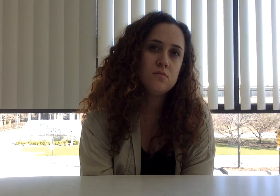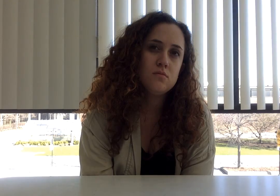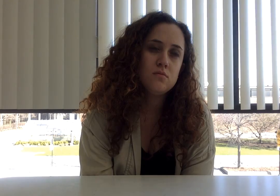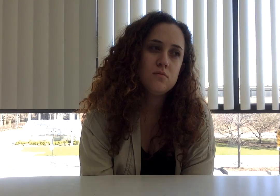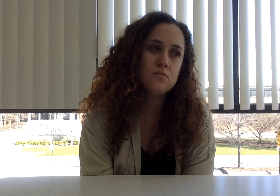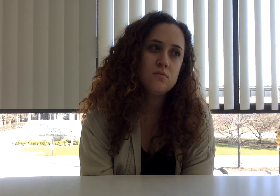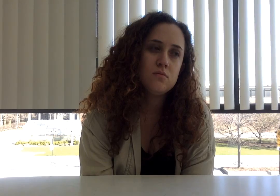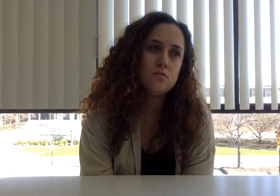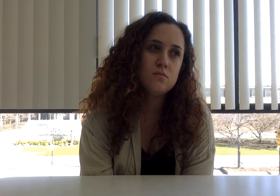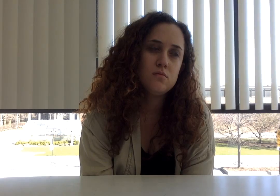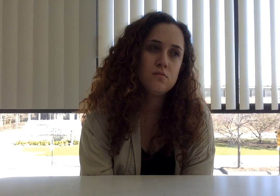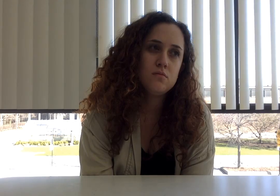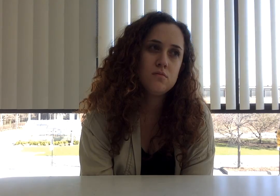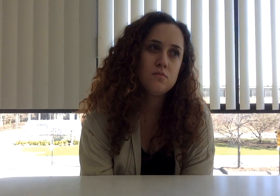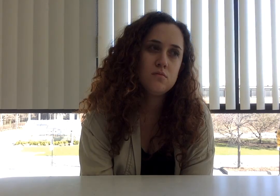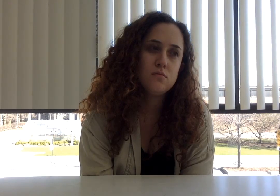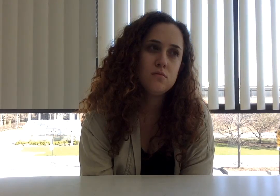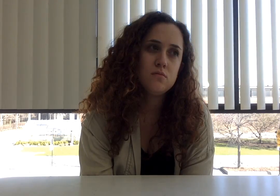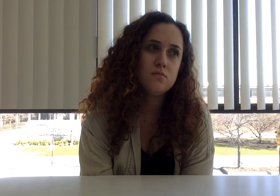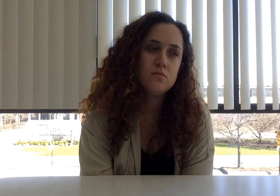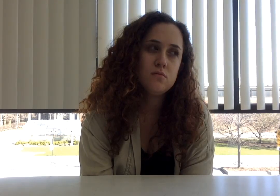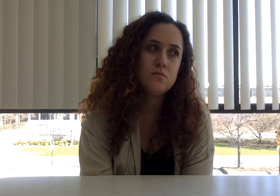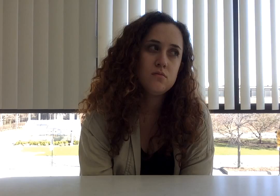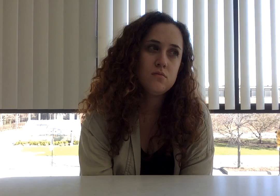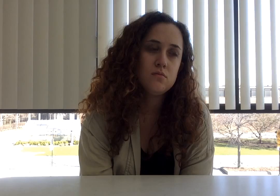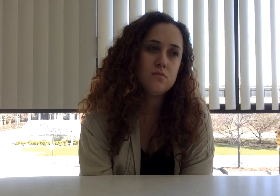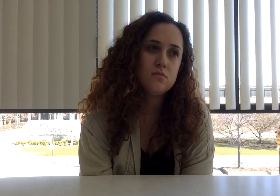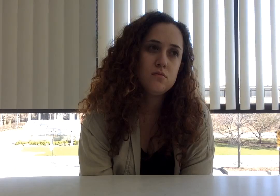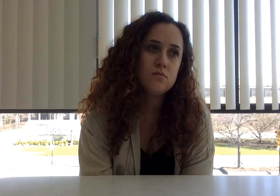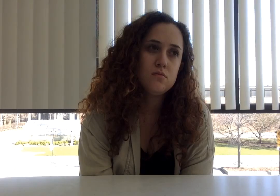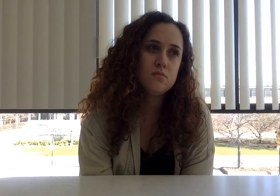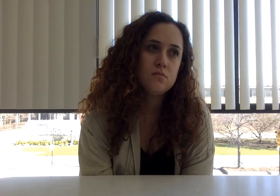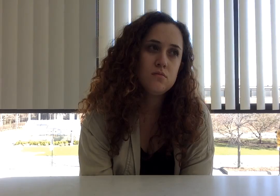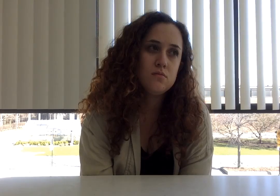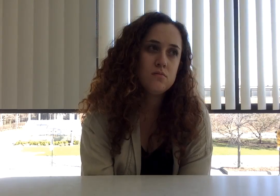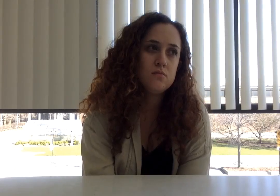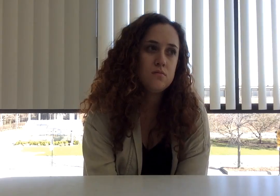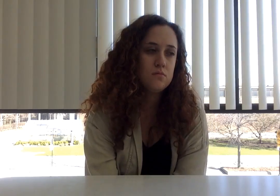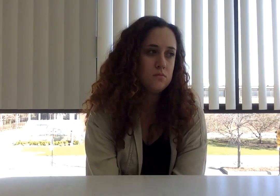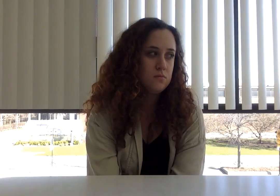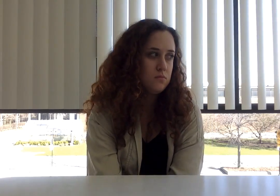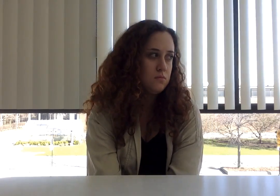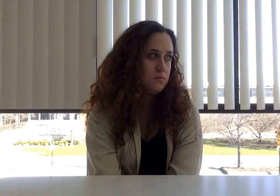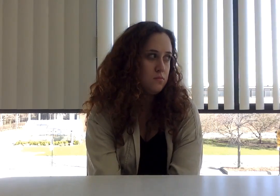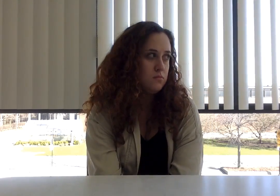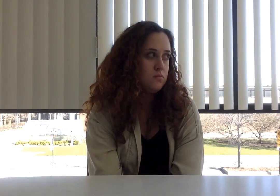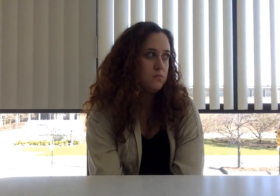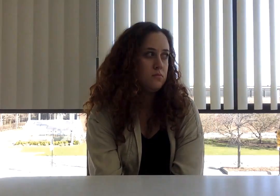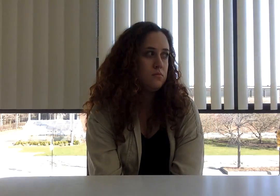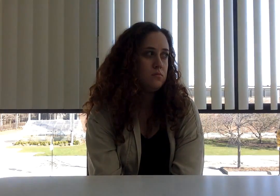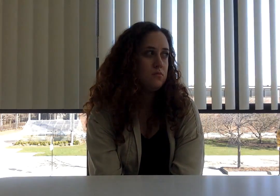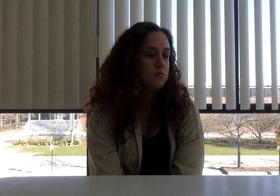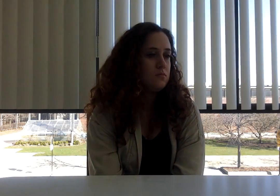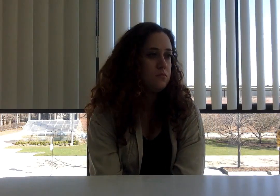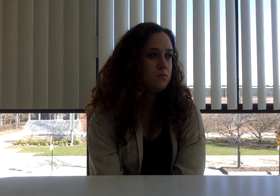said he's going there. So that The last digit is the so what's I times 4?